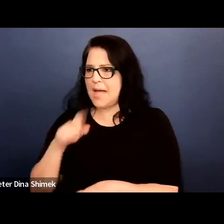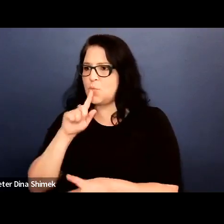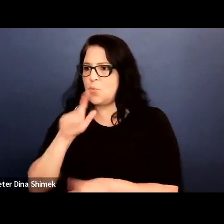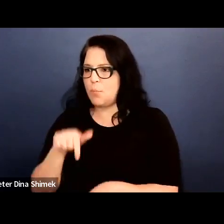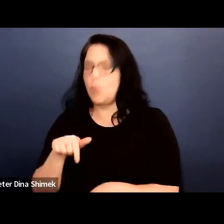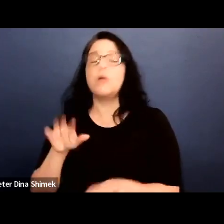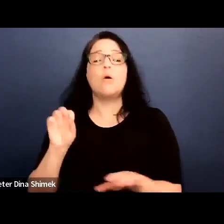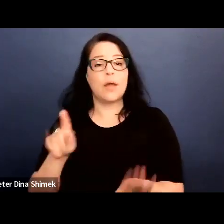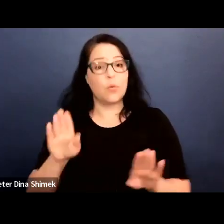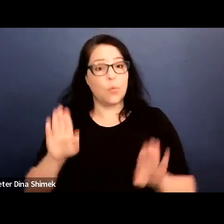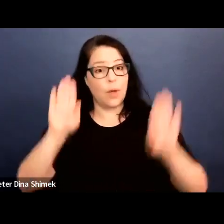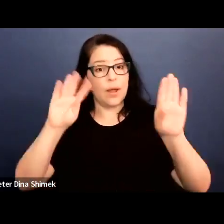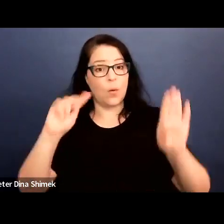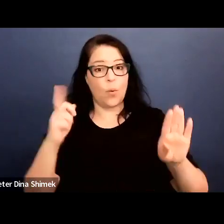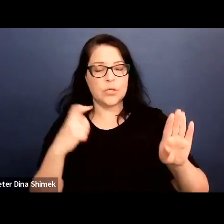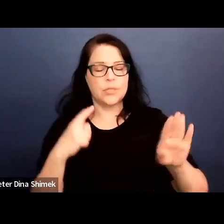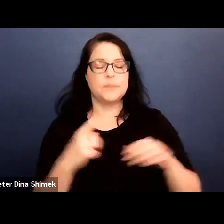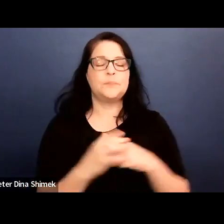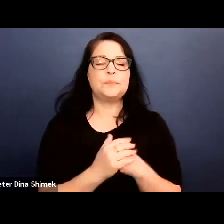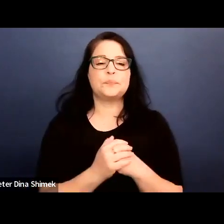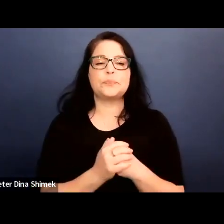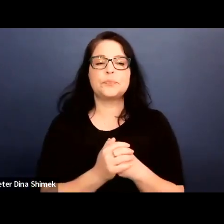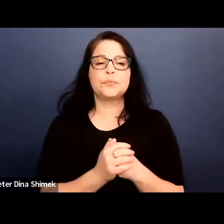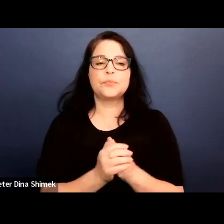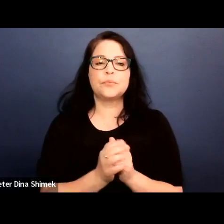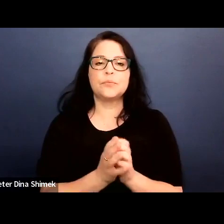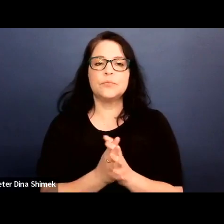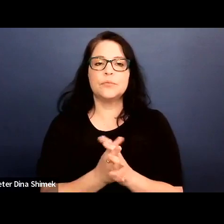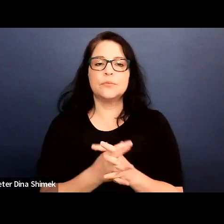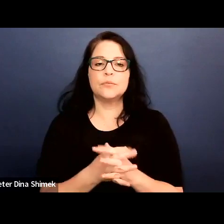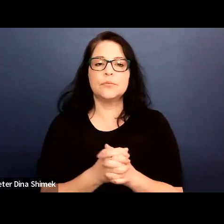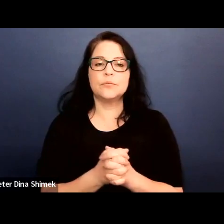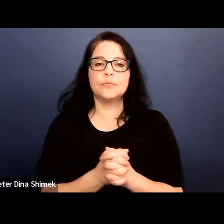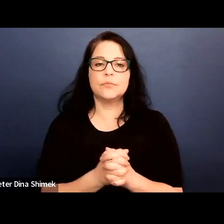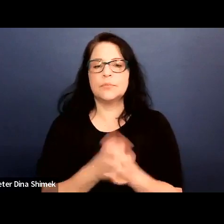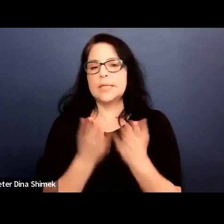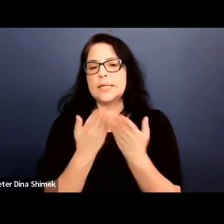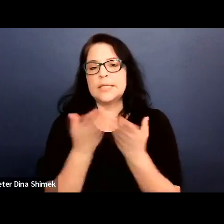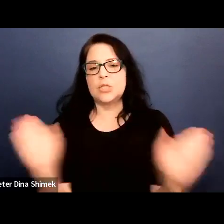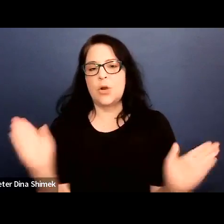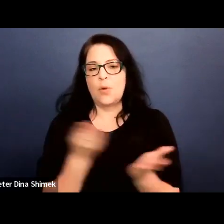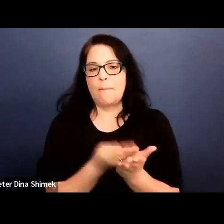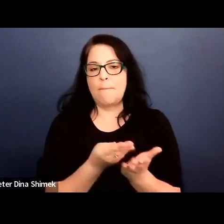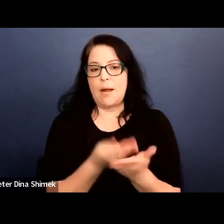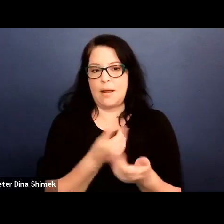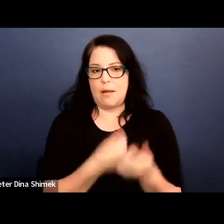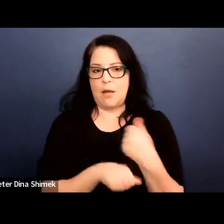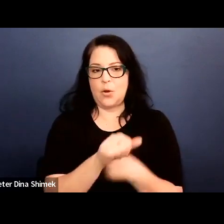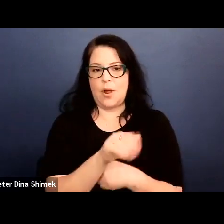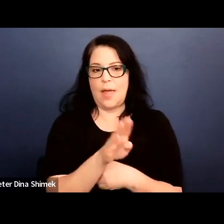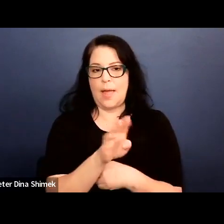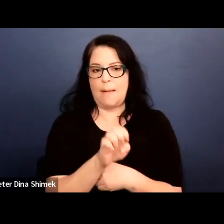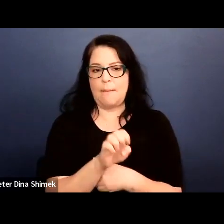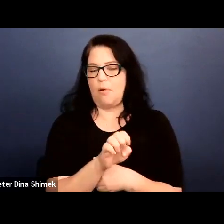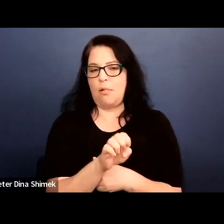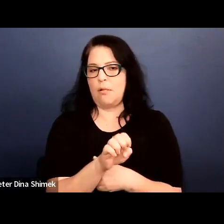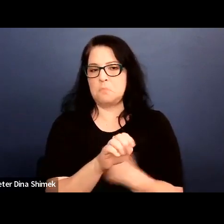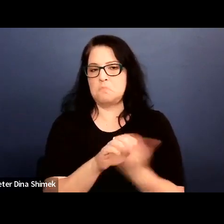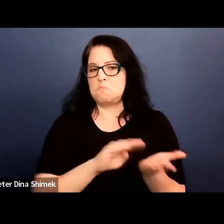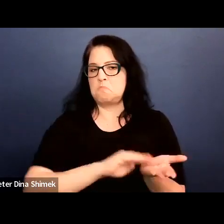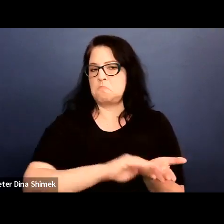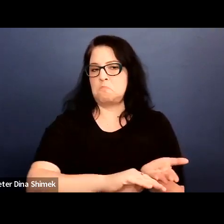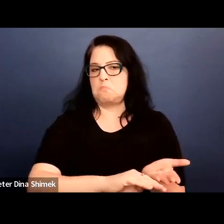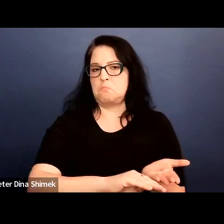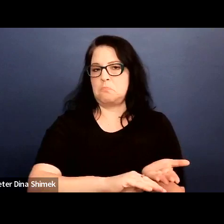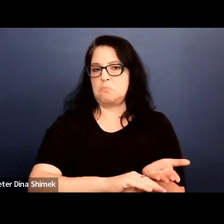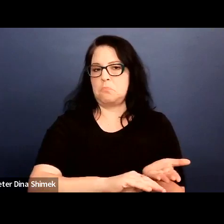a great question. So as I mentioned, generally funds in the ABLE account are disregarded as a